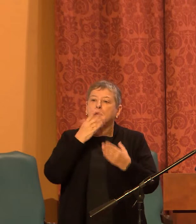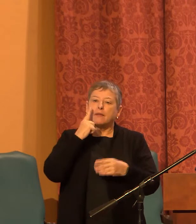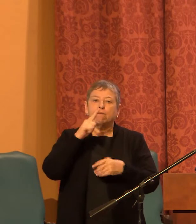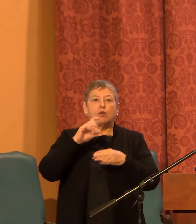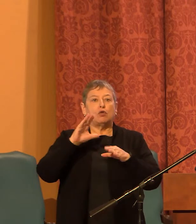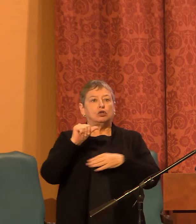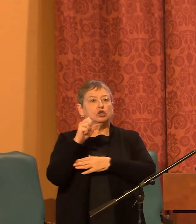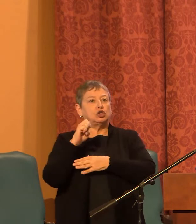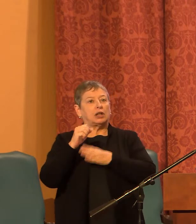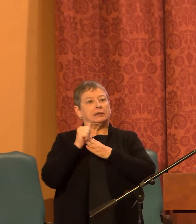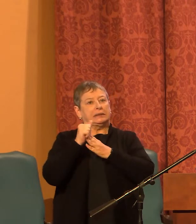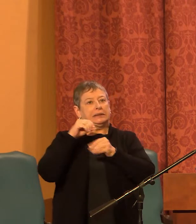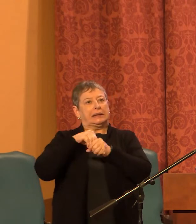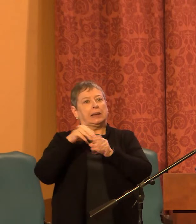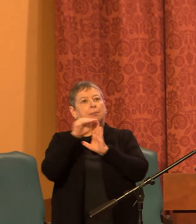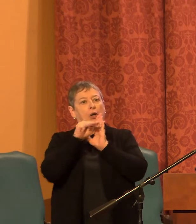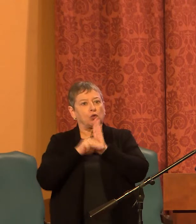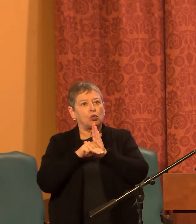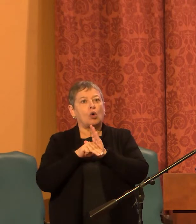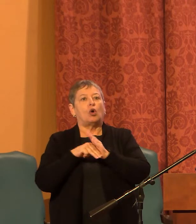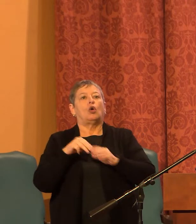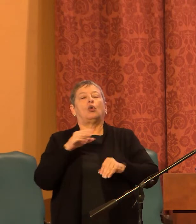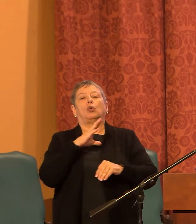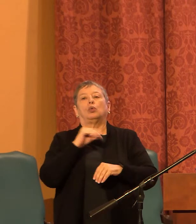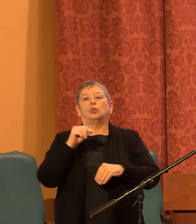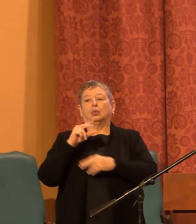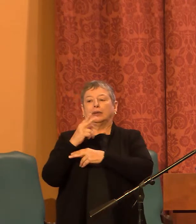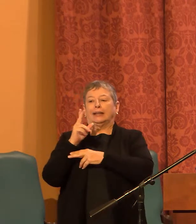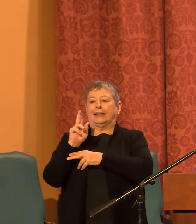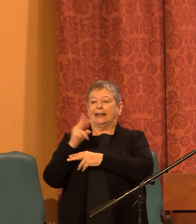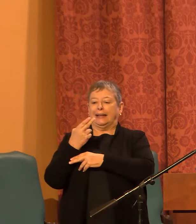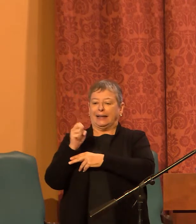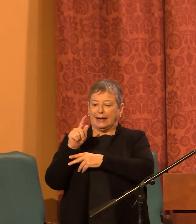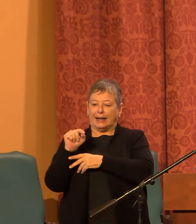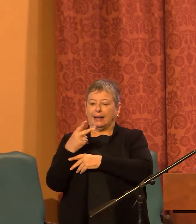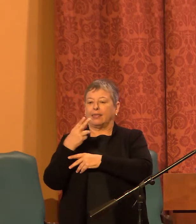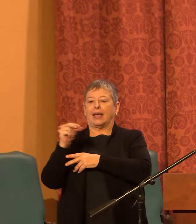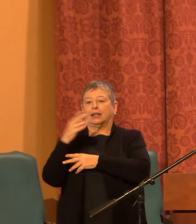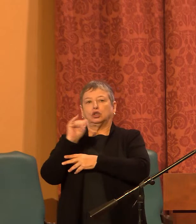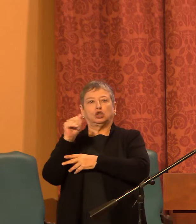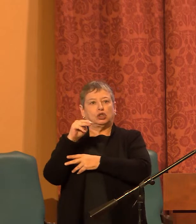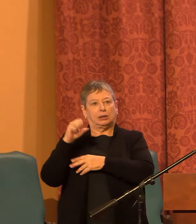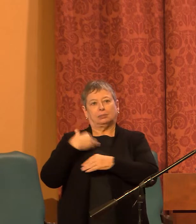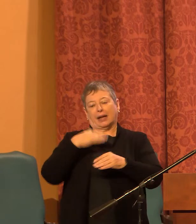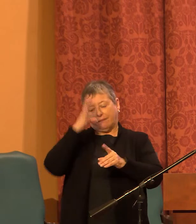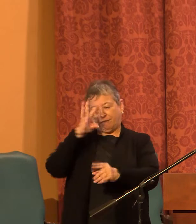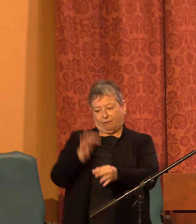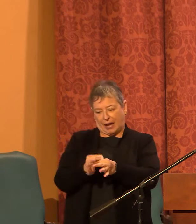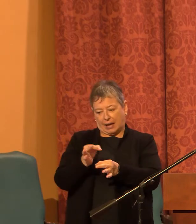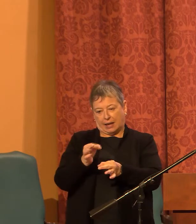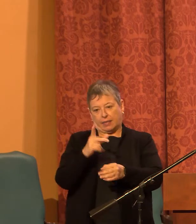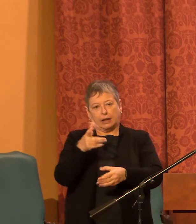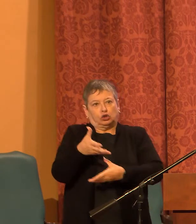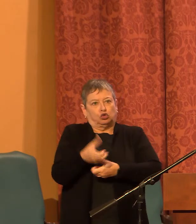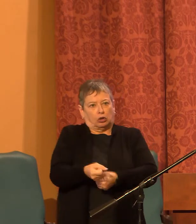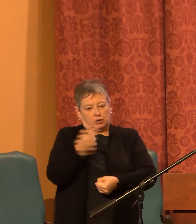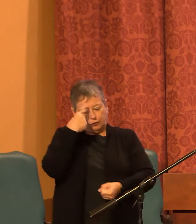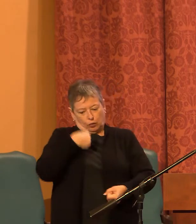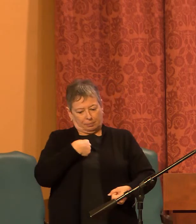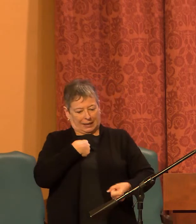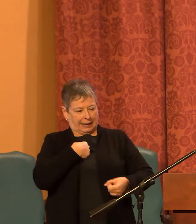leadership in Monroe, Janice Garrison and Heath Futch, for having the faith and trust in me to lead an amazing